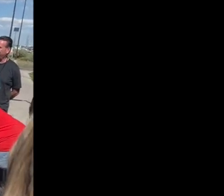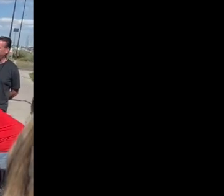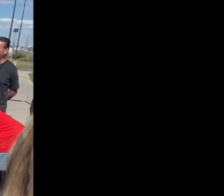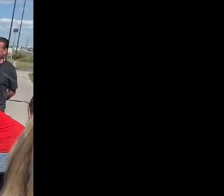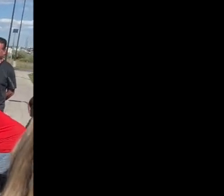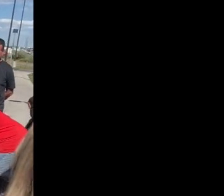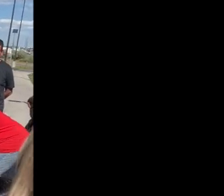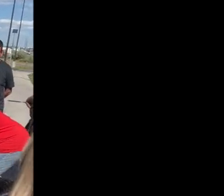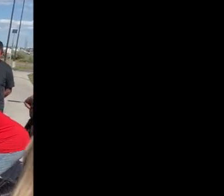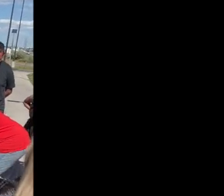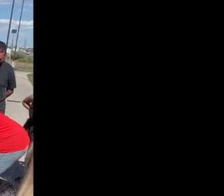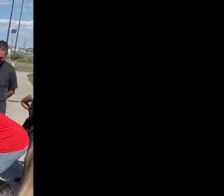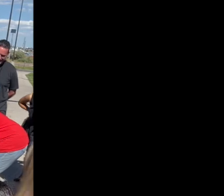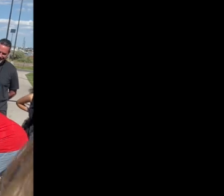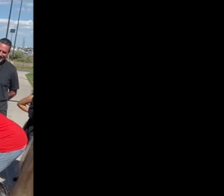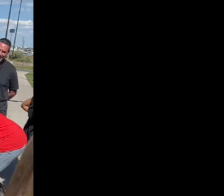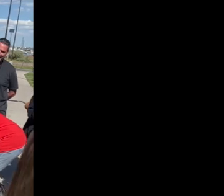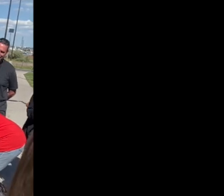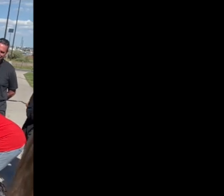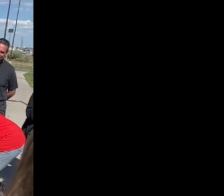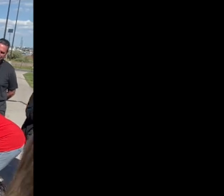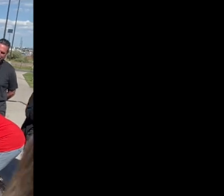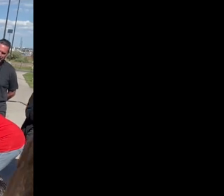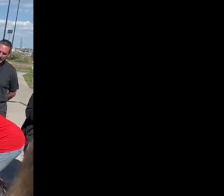Just say Jesus is Lord. Okay, you got it.